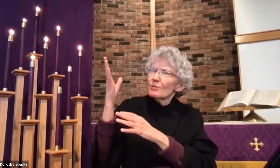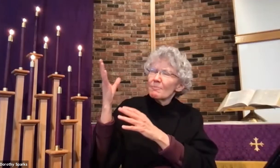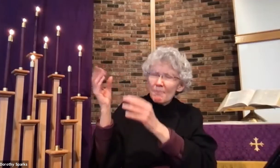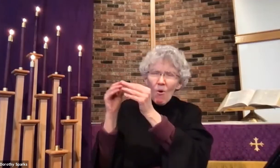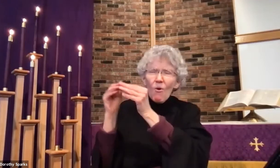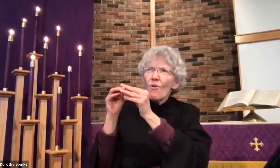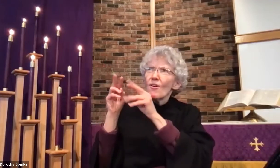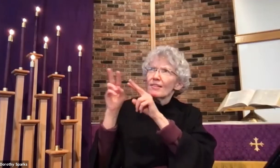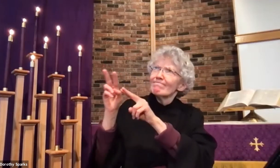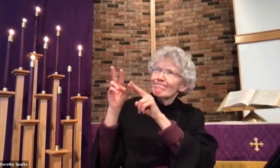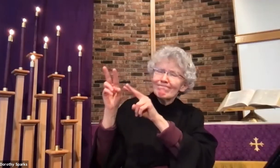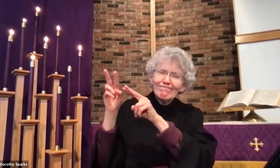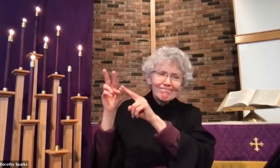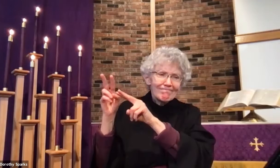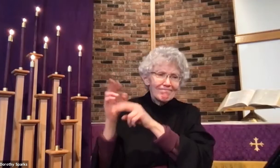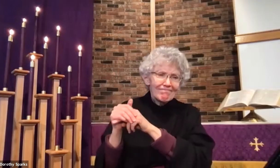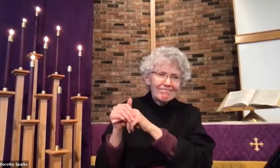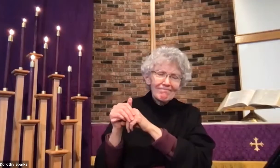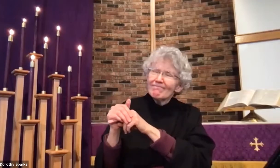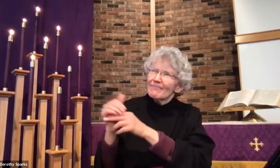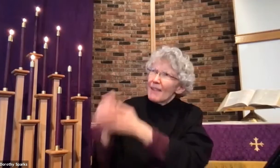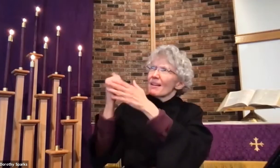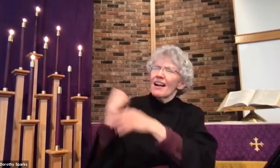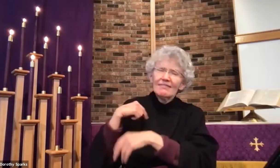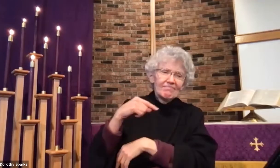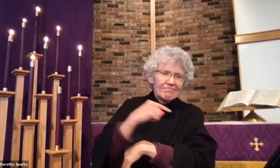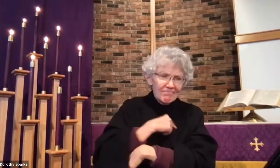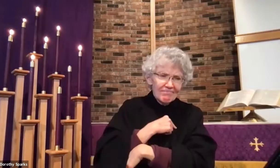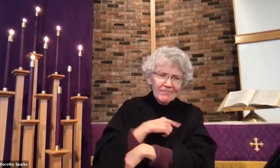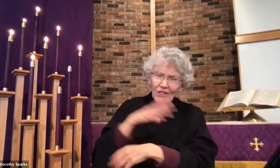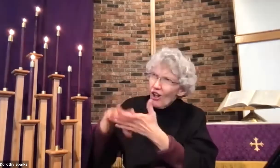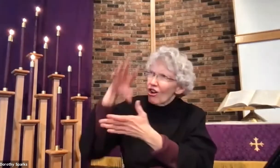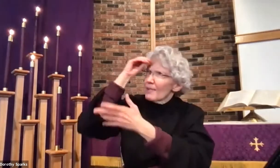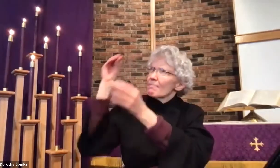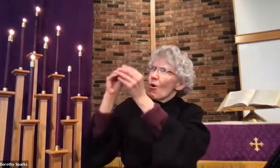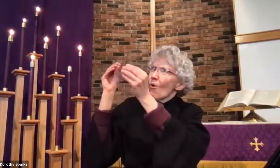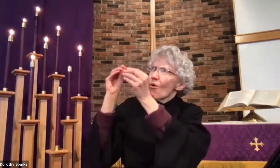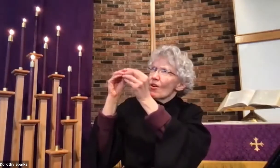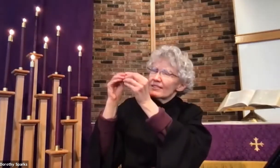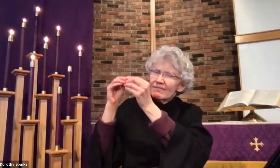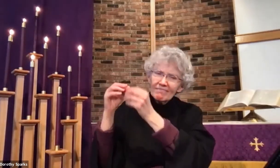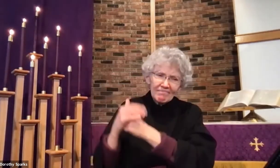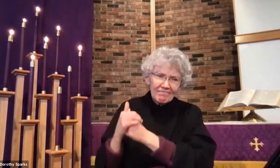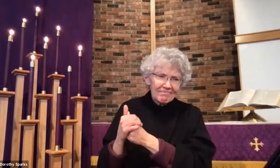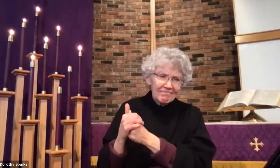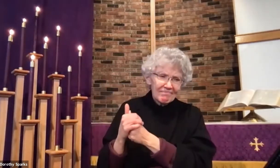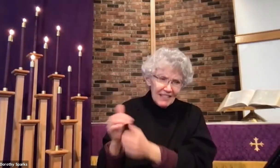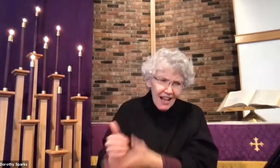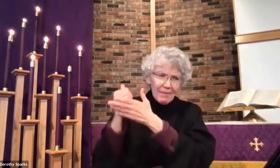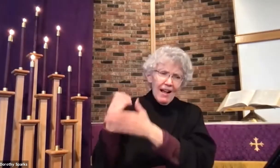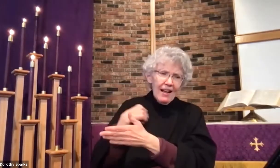Lord, help us to continue to keep our focus on you, and to look to you for our